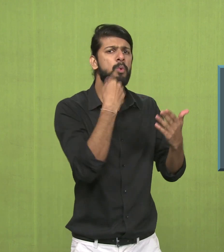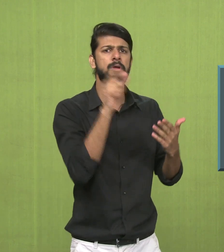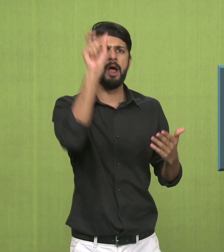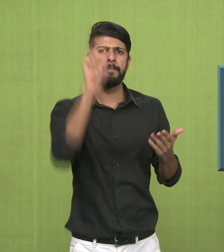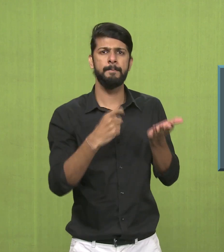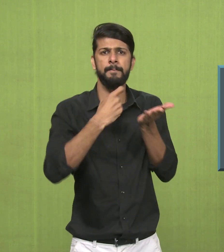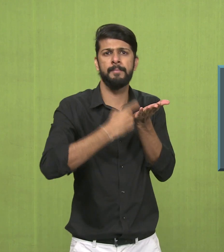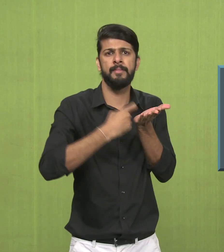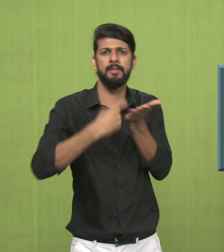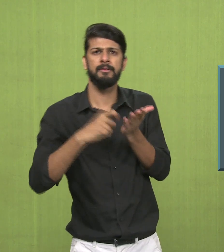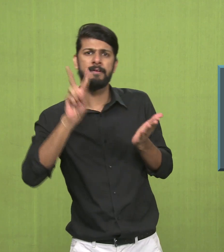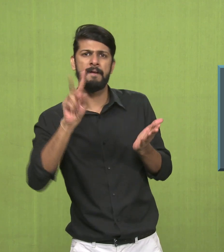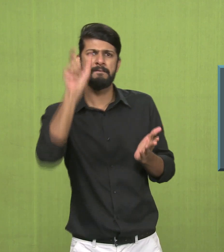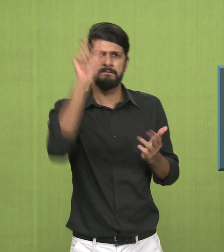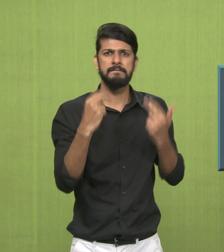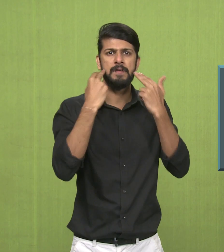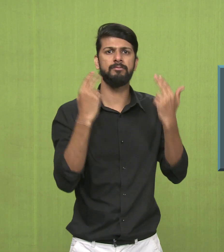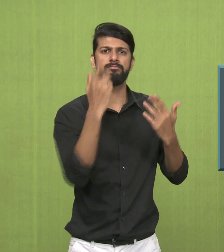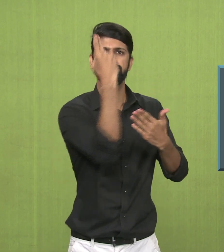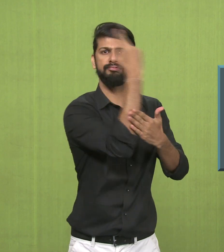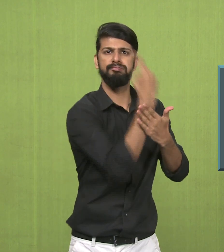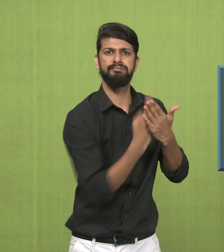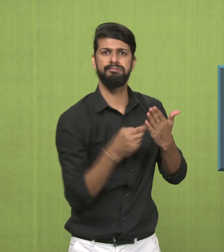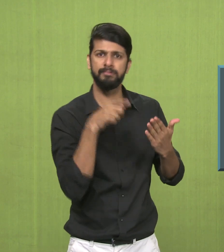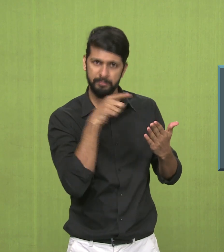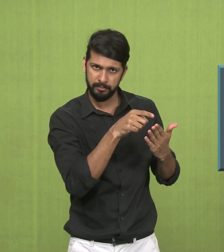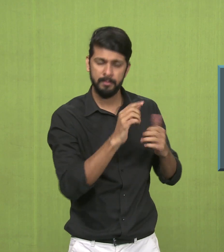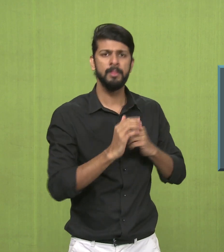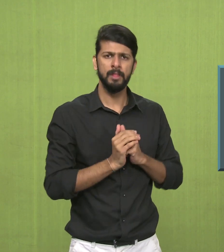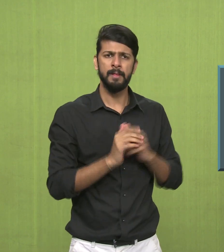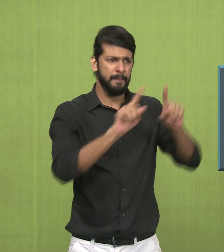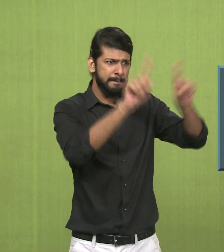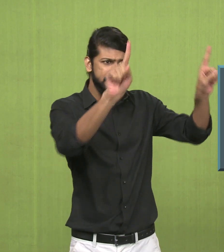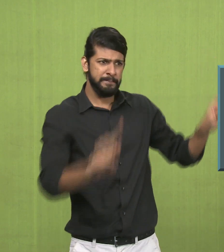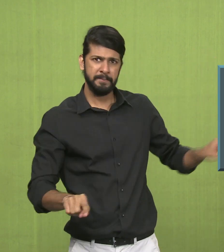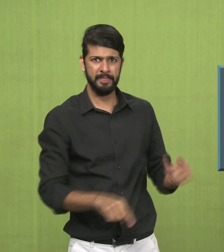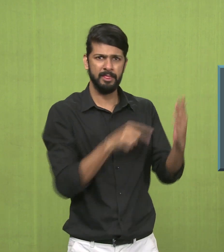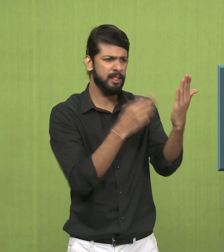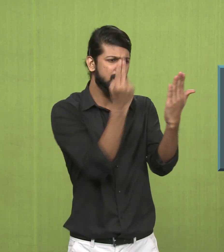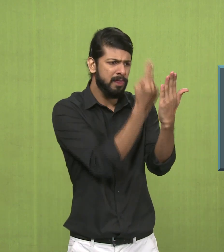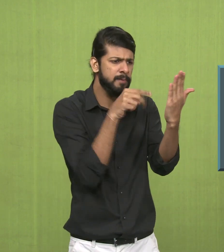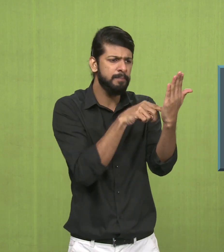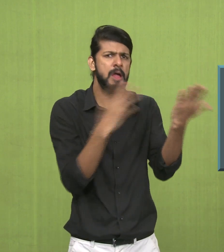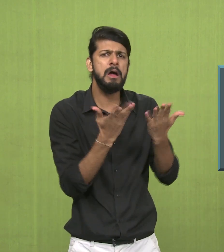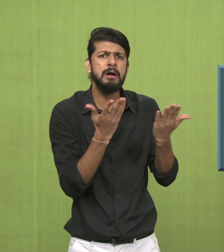and Jatayu Vadham is the title. Artist is Raja Ravi Varma. The